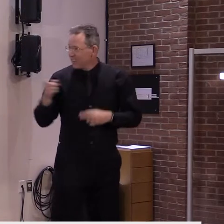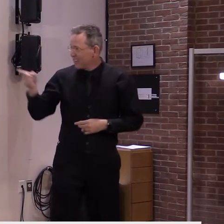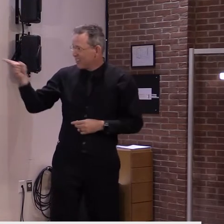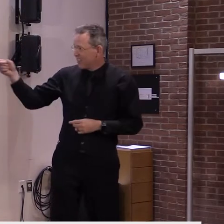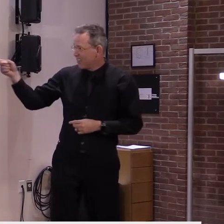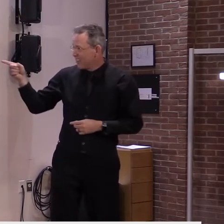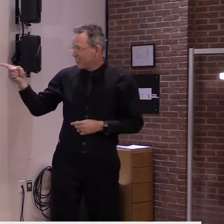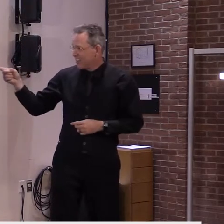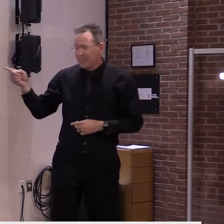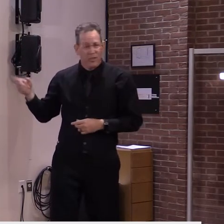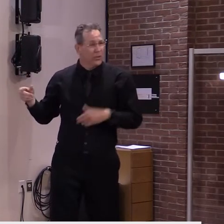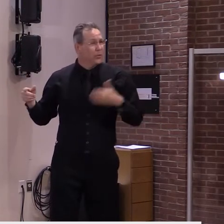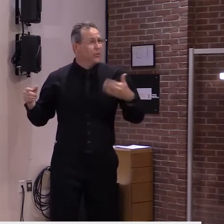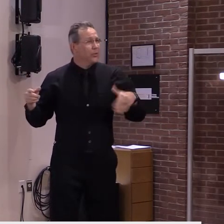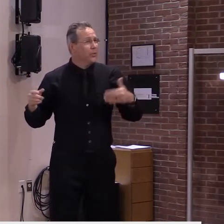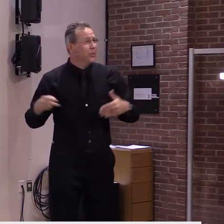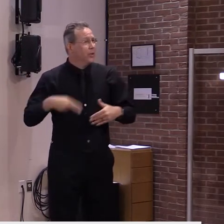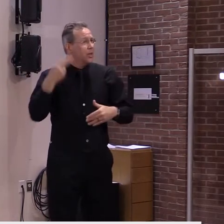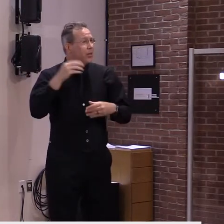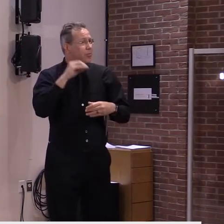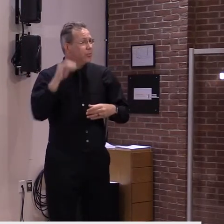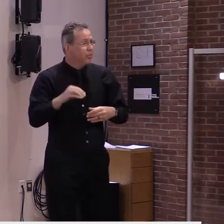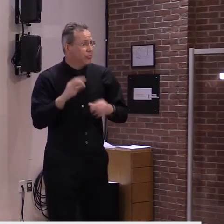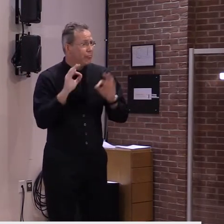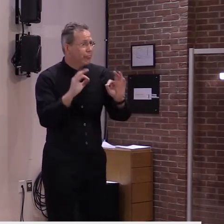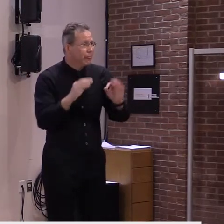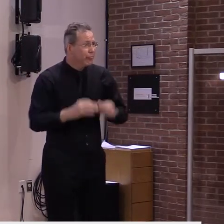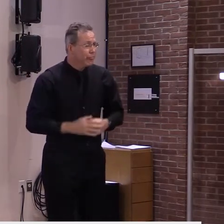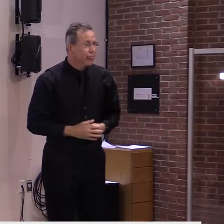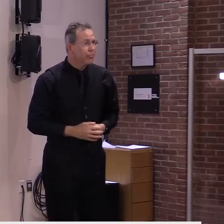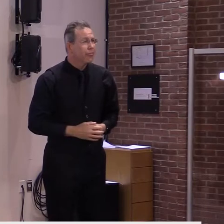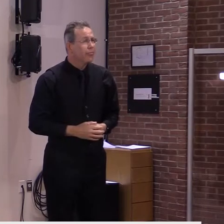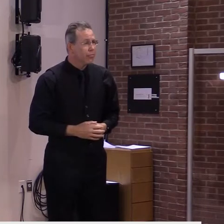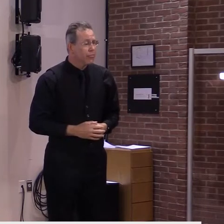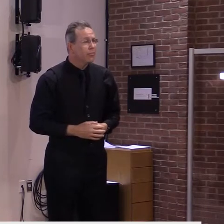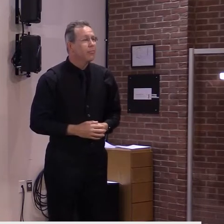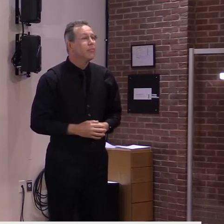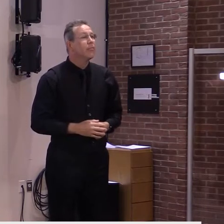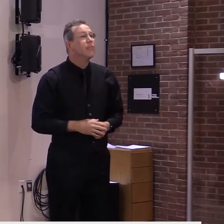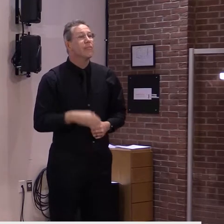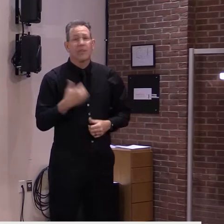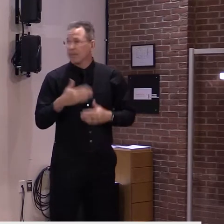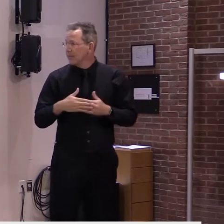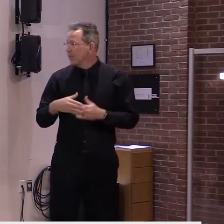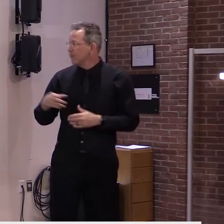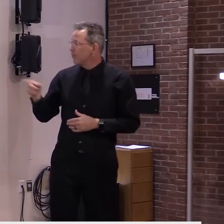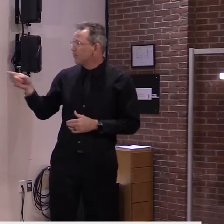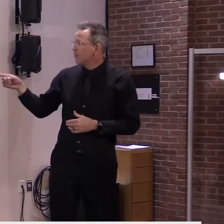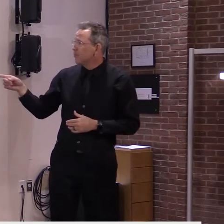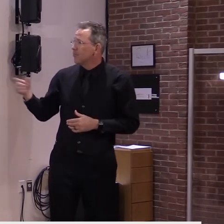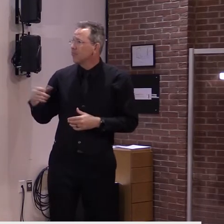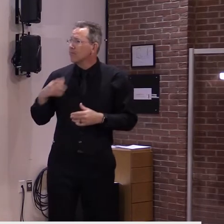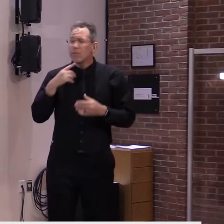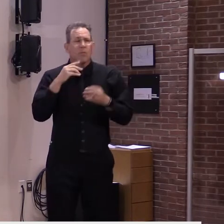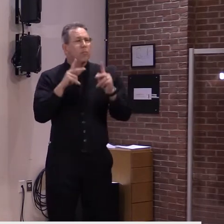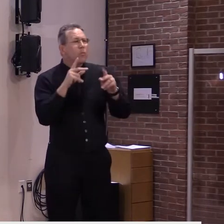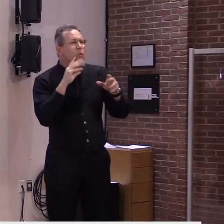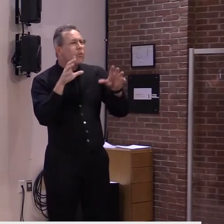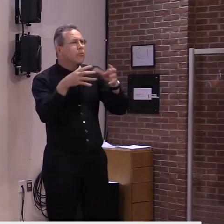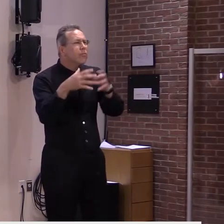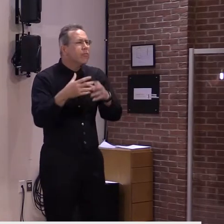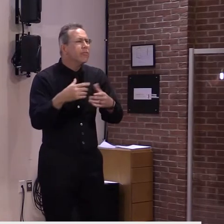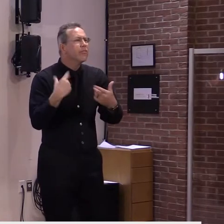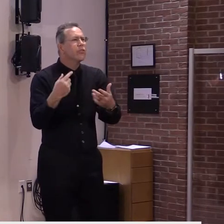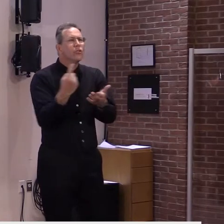who have completed vaccination. Although the rate of new Vermonters starting vaccination has fallen this week, we continue to have